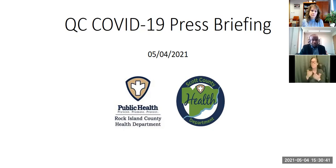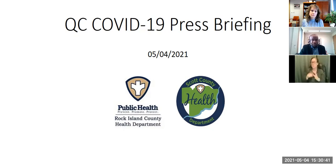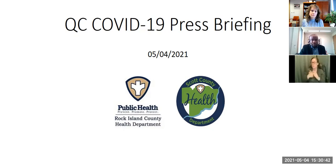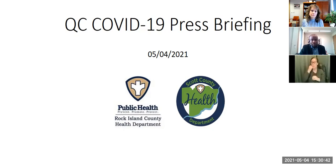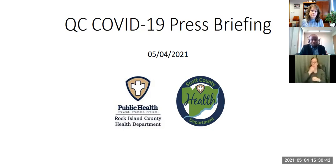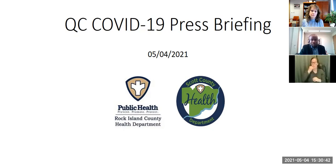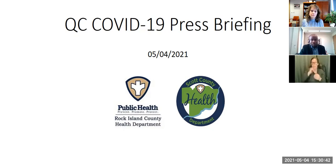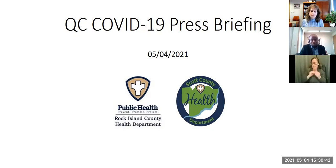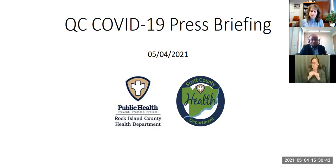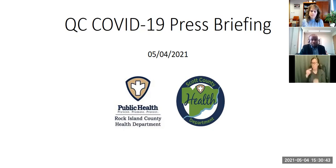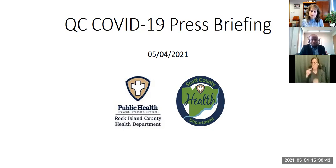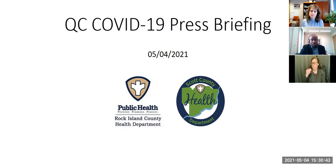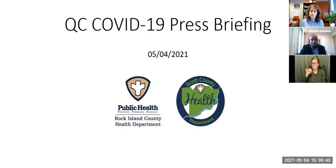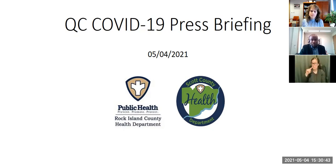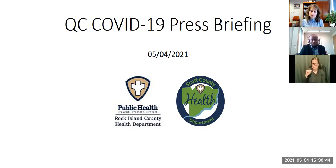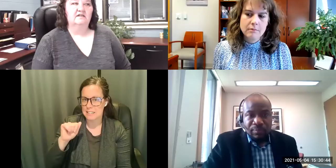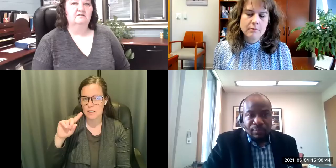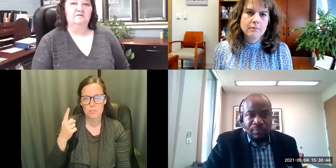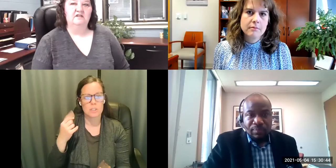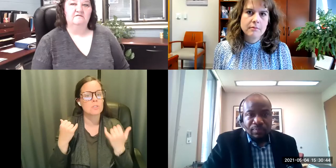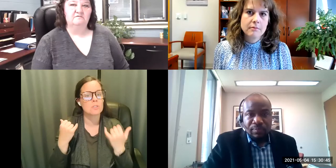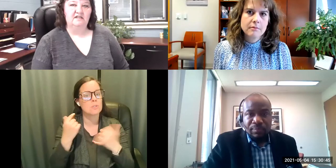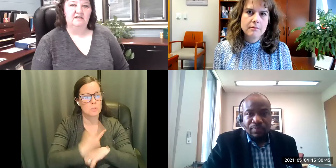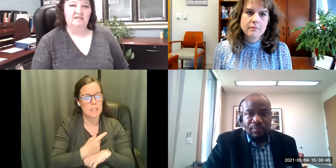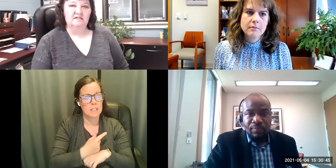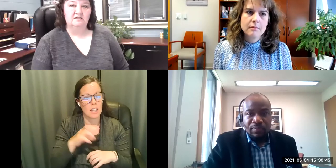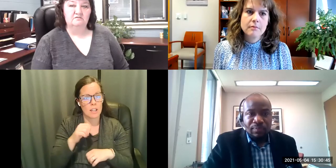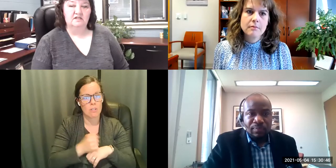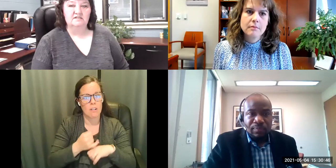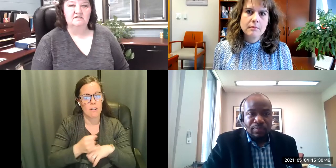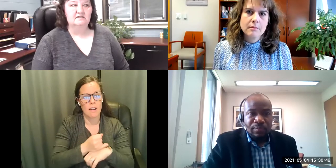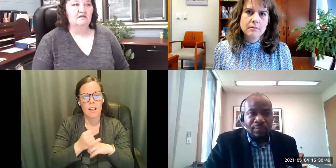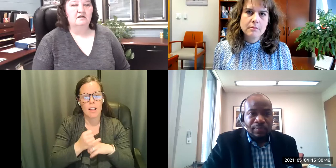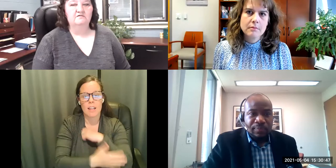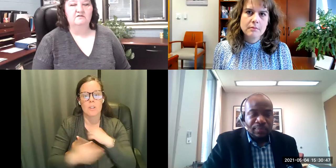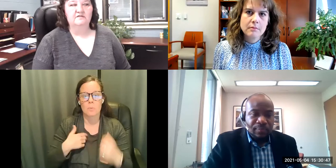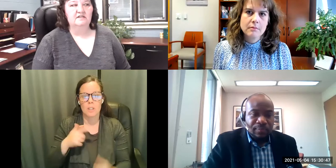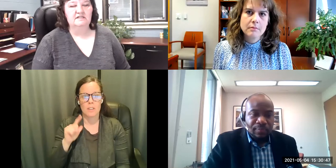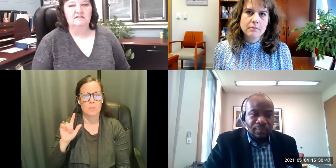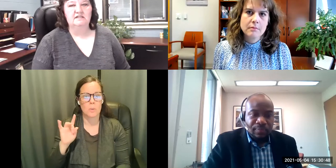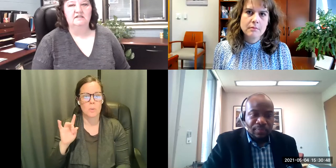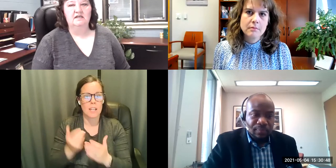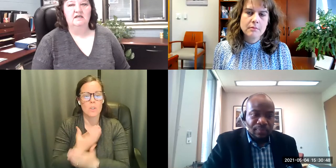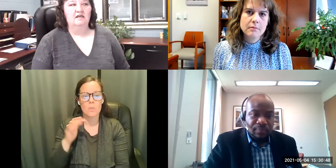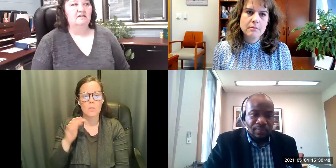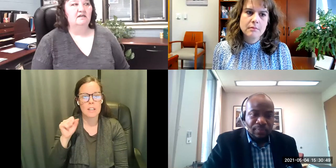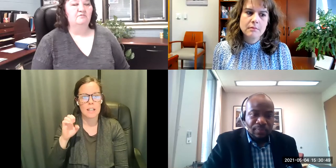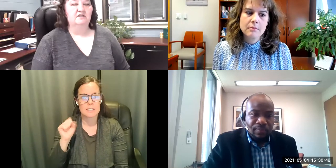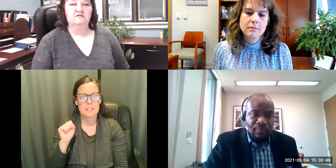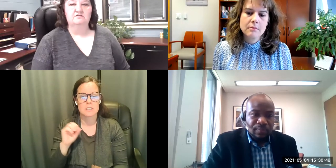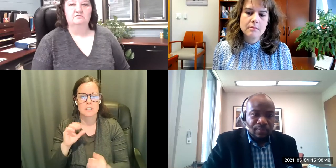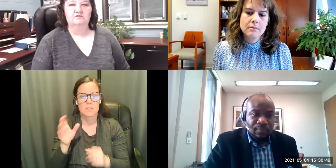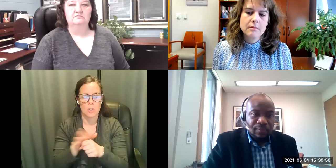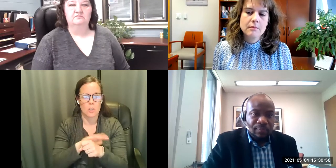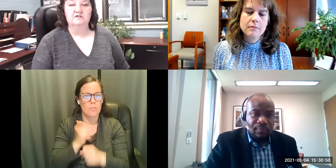please. Sure. Today in Rock Island County, we have 28 new cases of COVID-19, and that brings